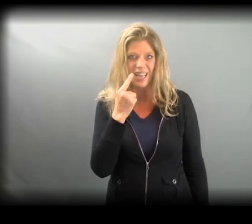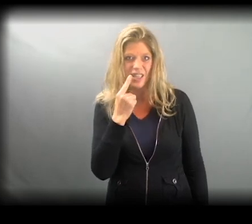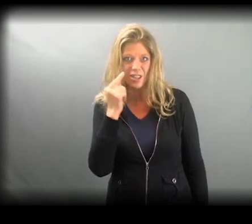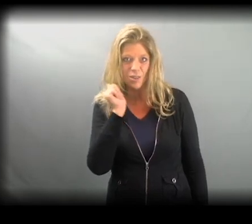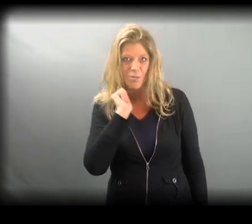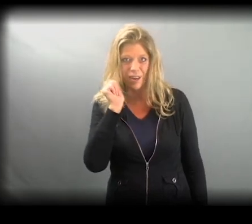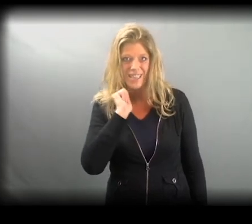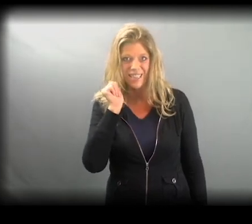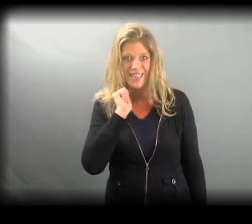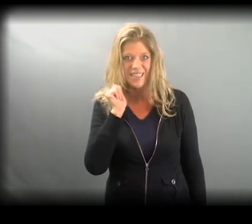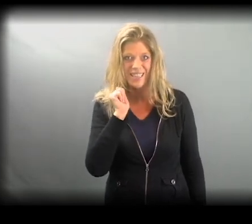Toothbrush.